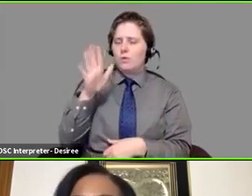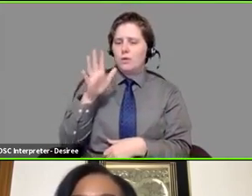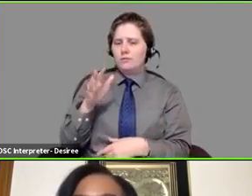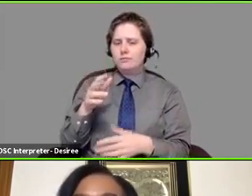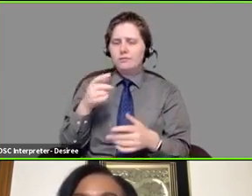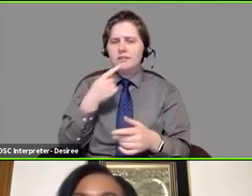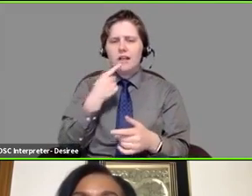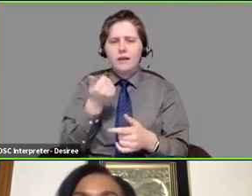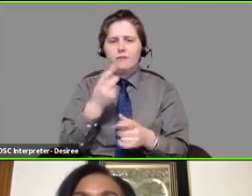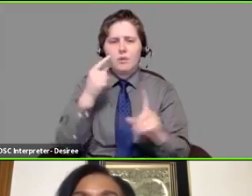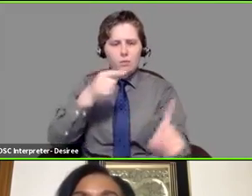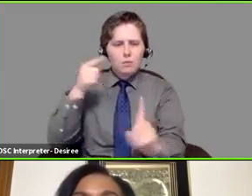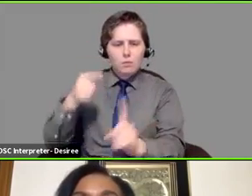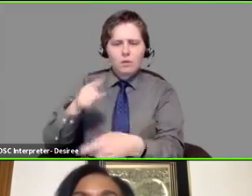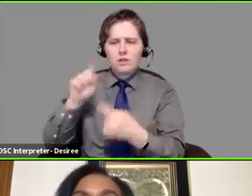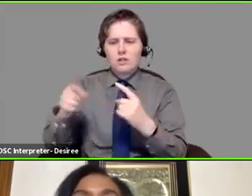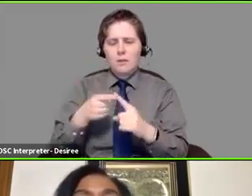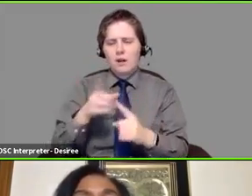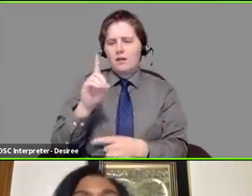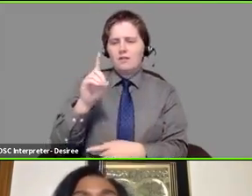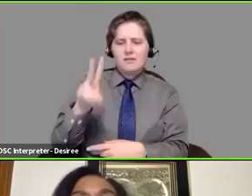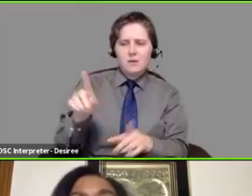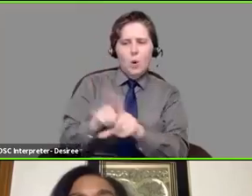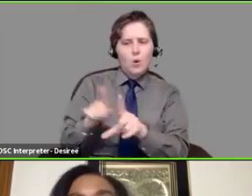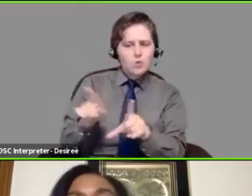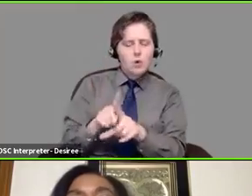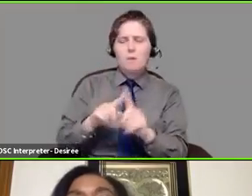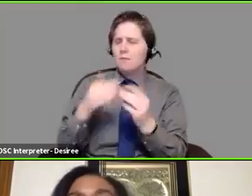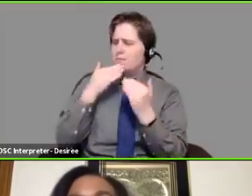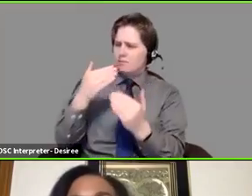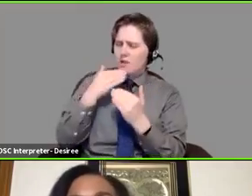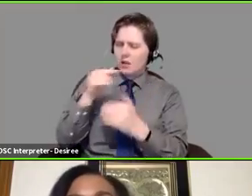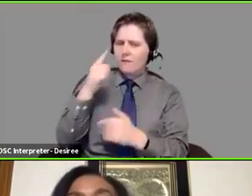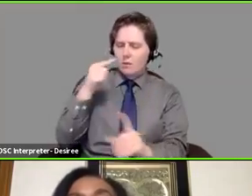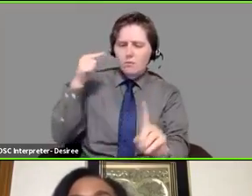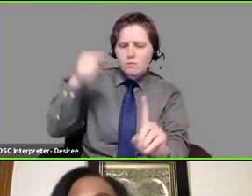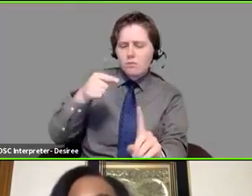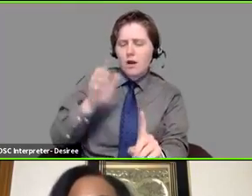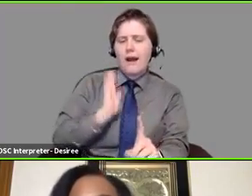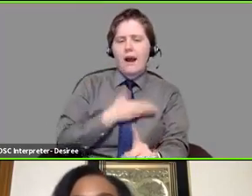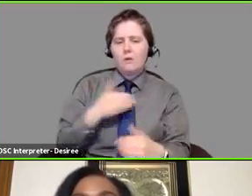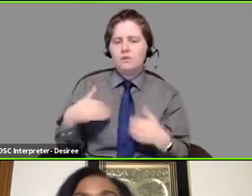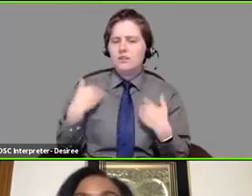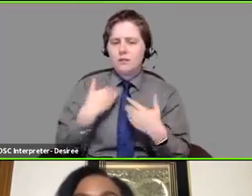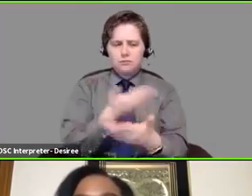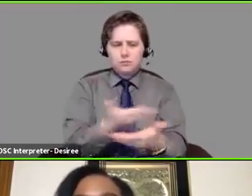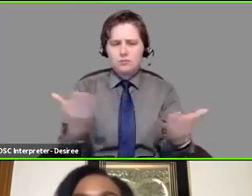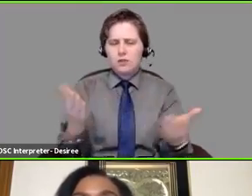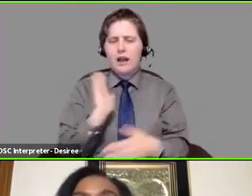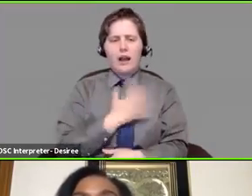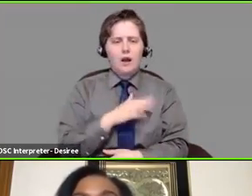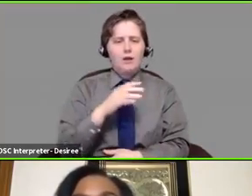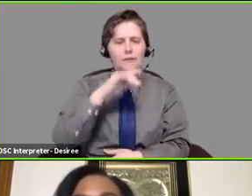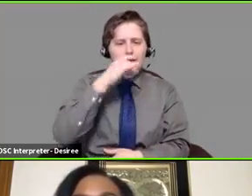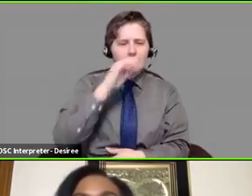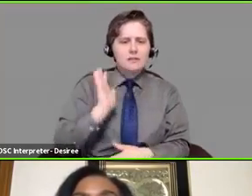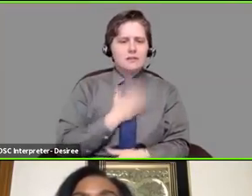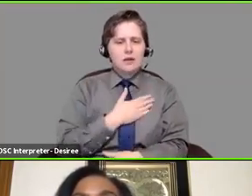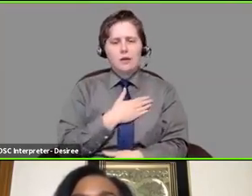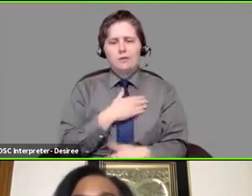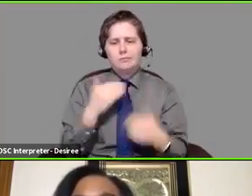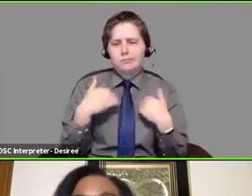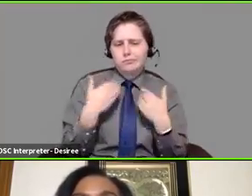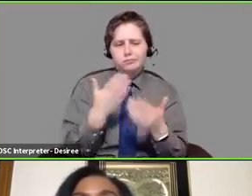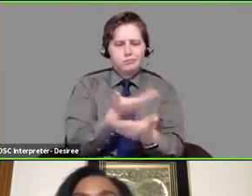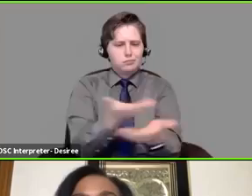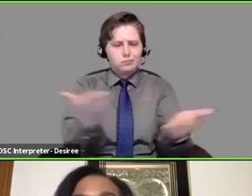couple of points about Yeah, just domestic violence as well. But thank you for pointing out that our young people, our kids and our youth, they